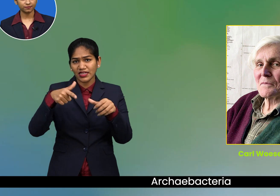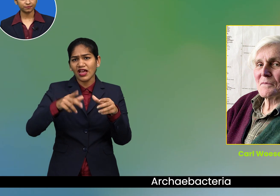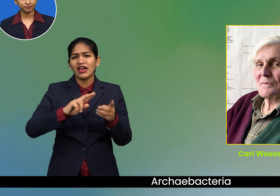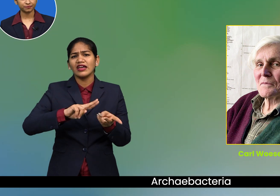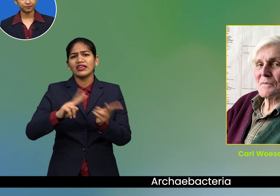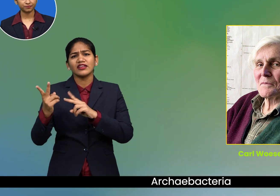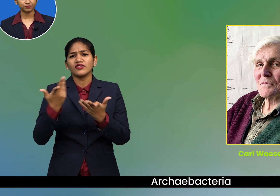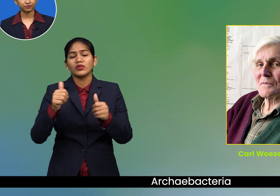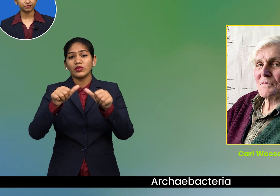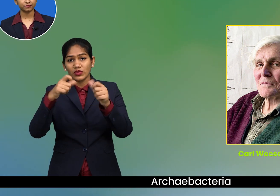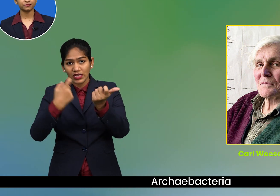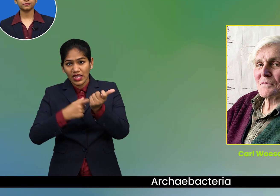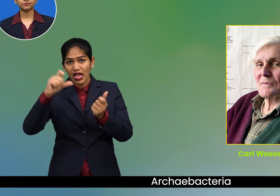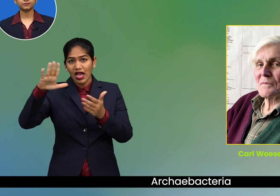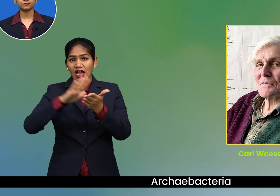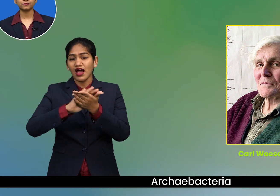Archaebacteria